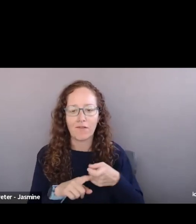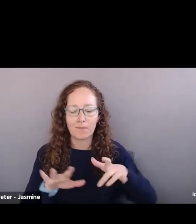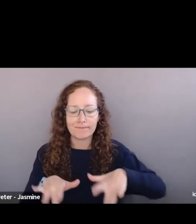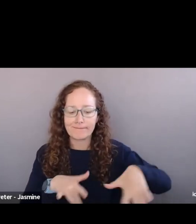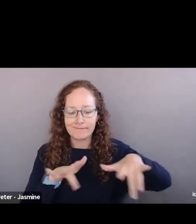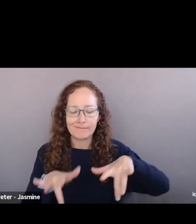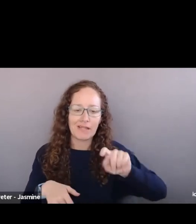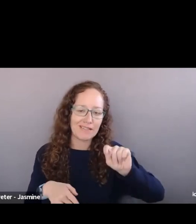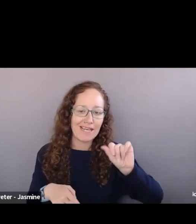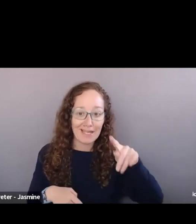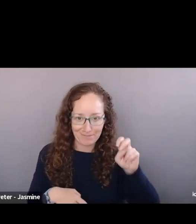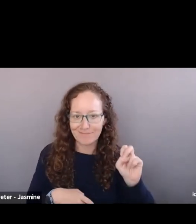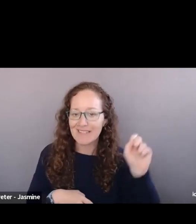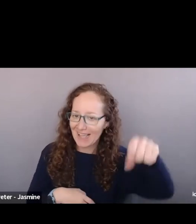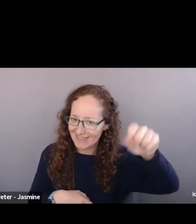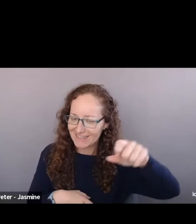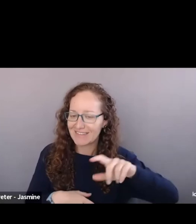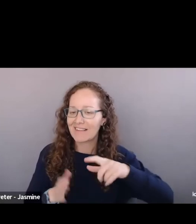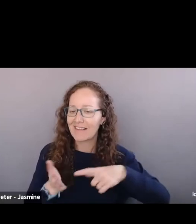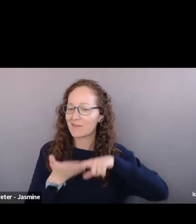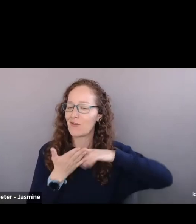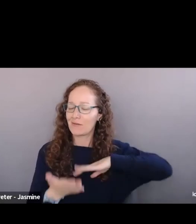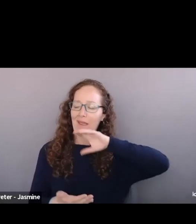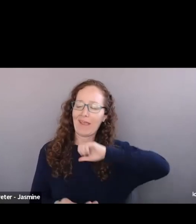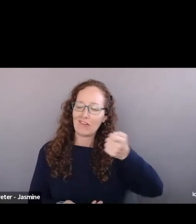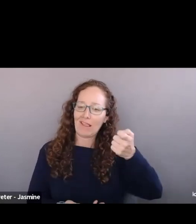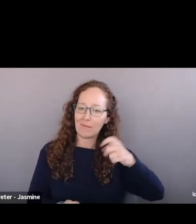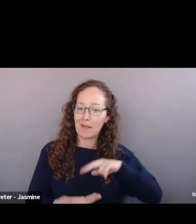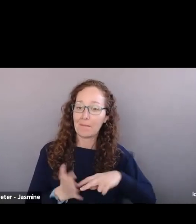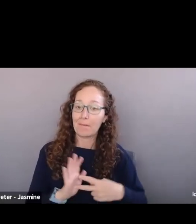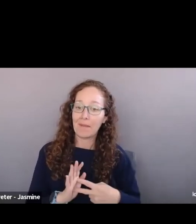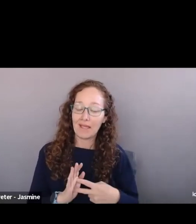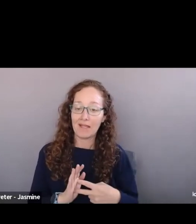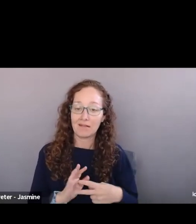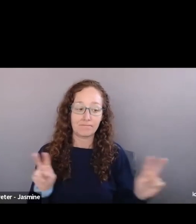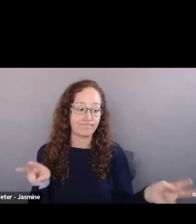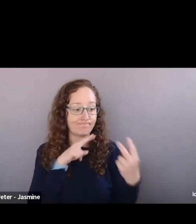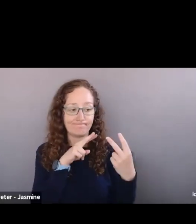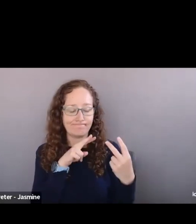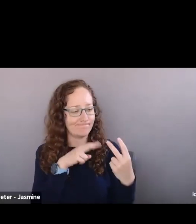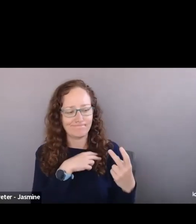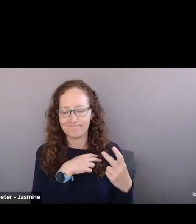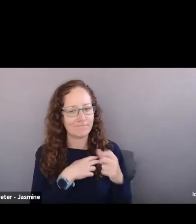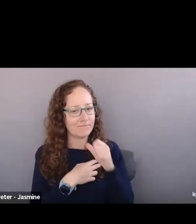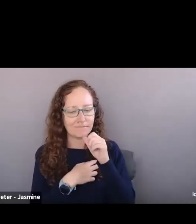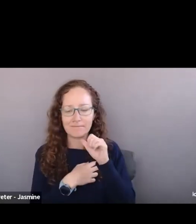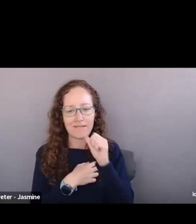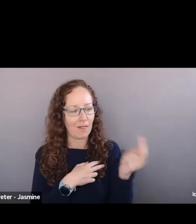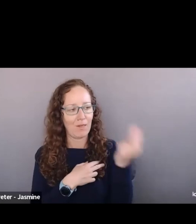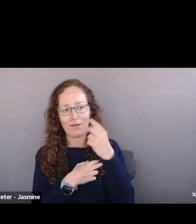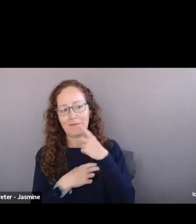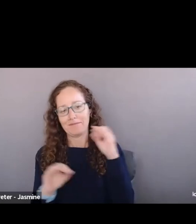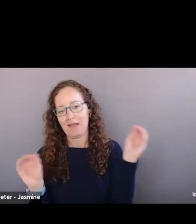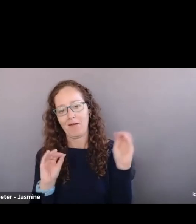bit. Meaning they never saw me. They made a decision on solely hearing me